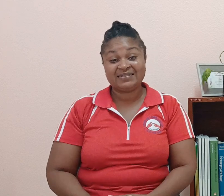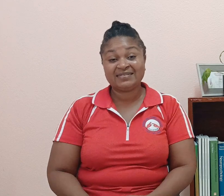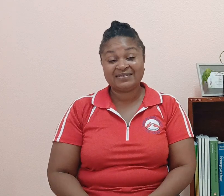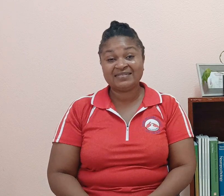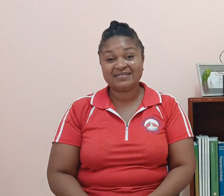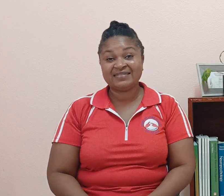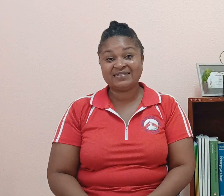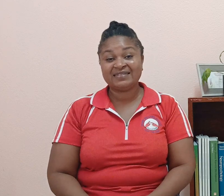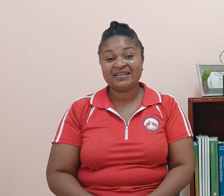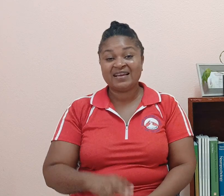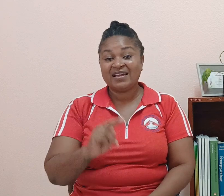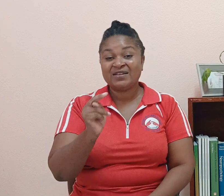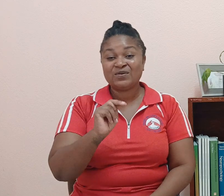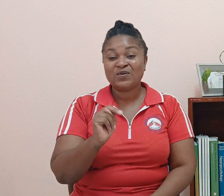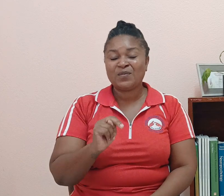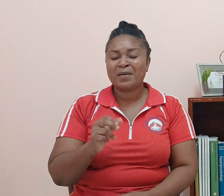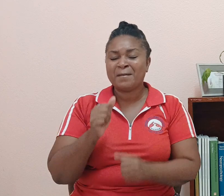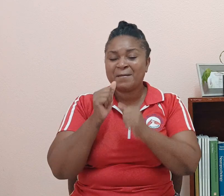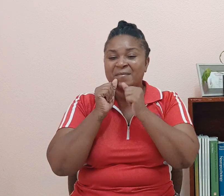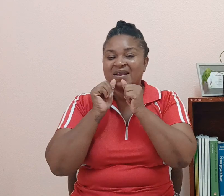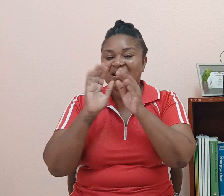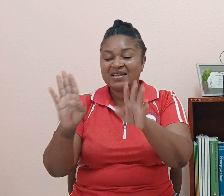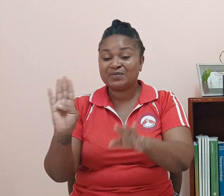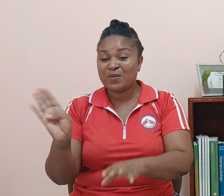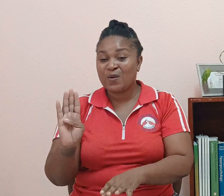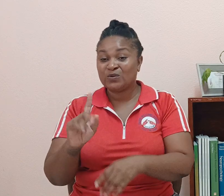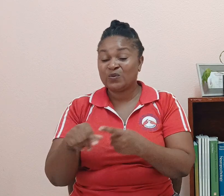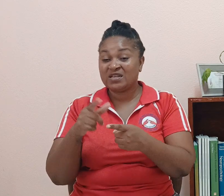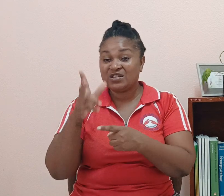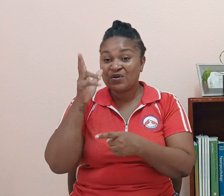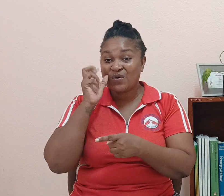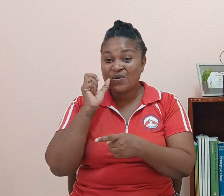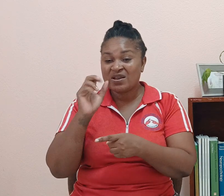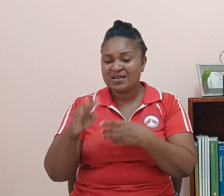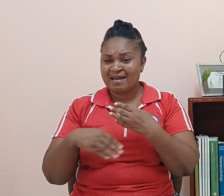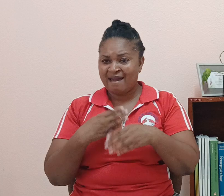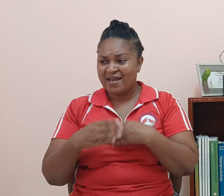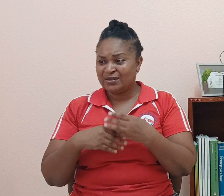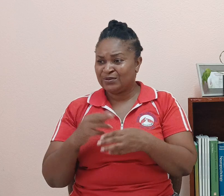Naomi blessed Boaz when she heard how kind he had been to Ruth.